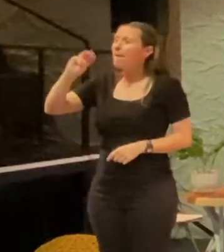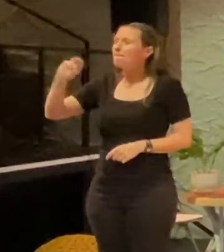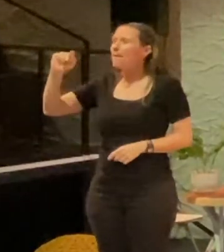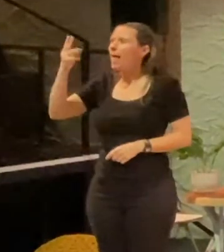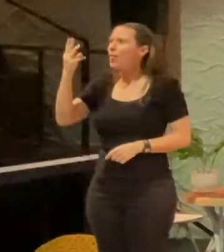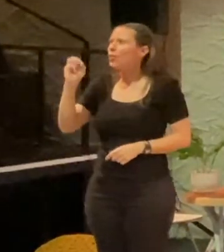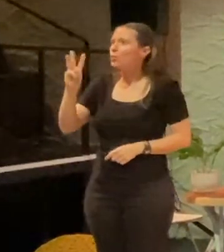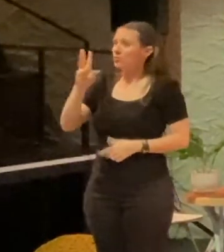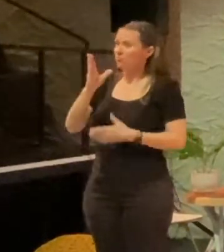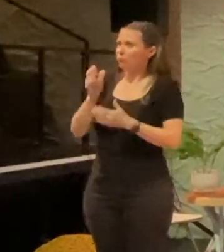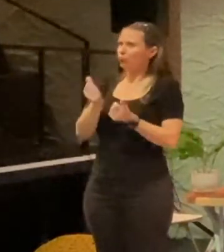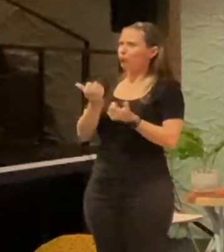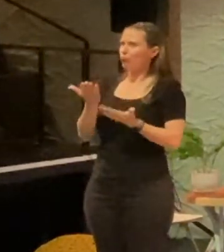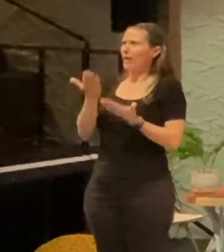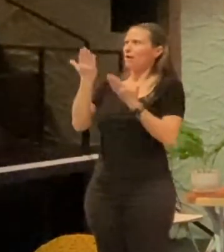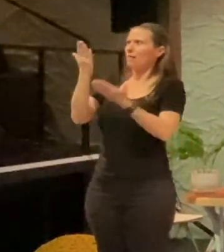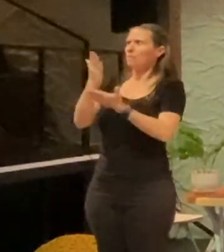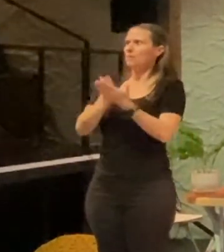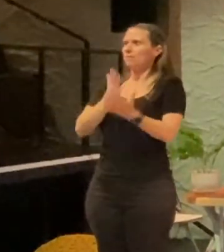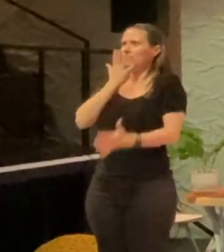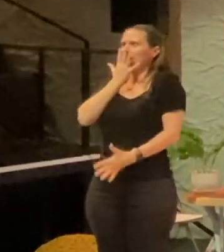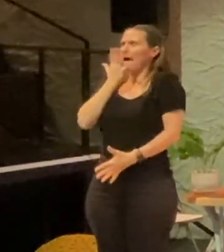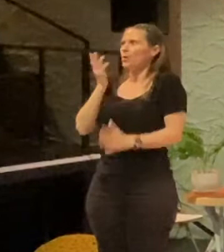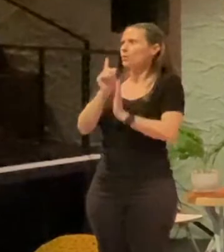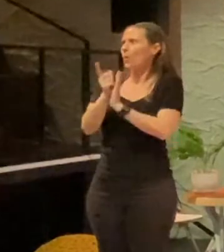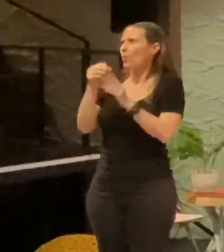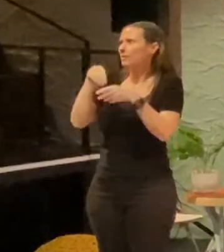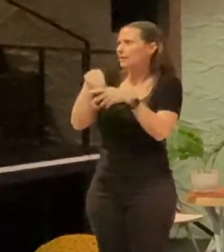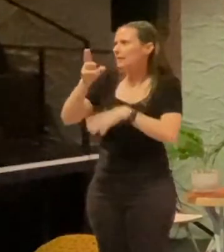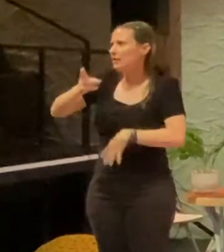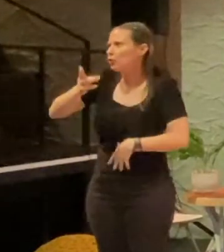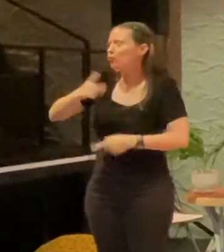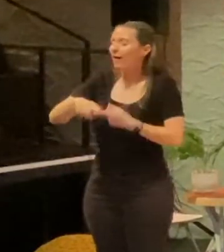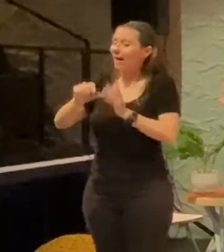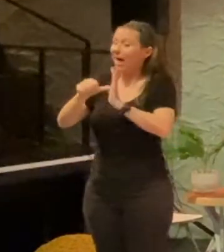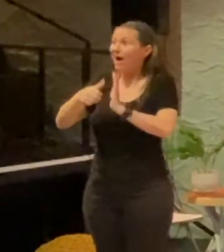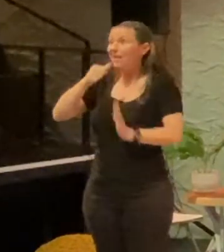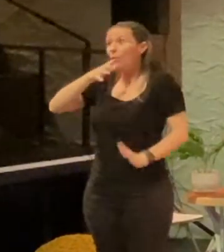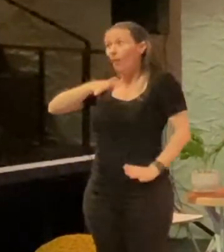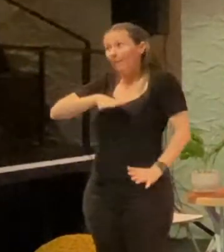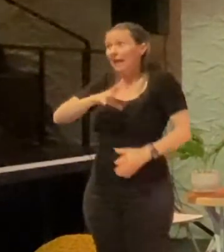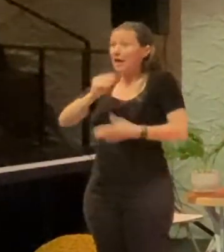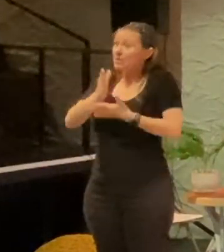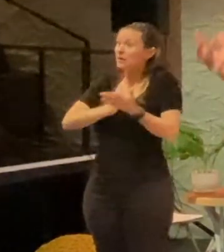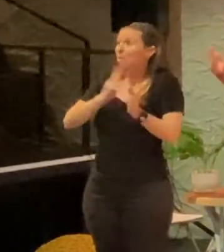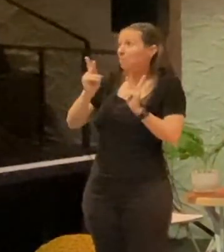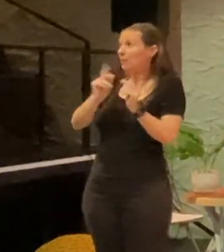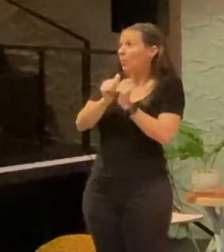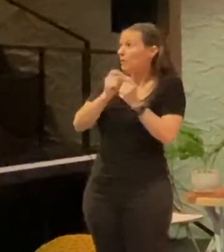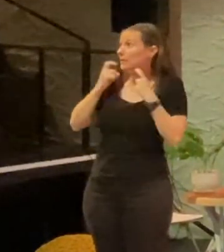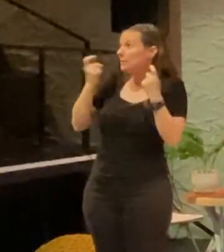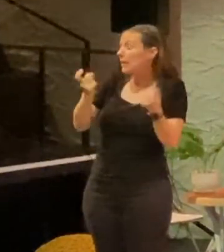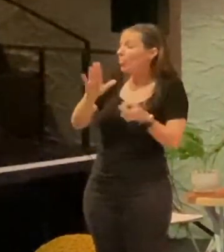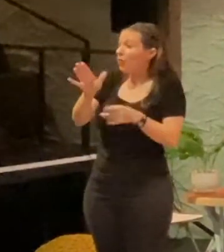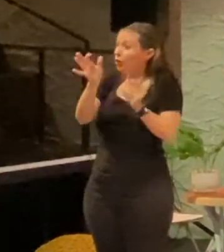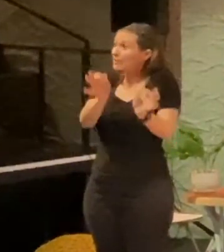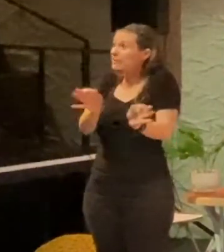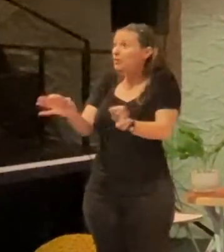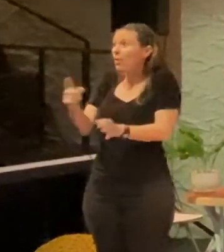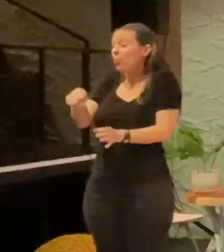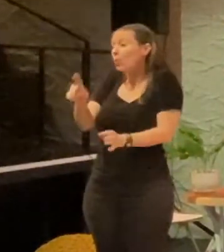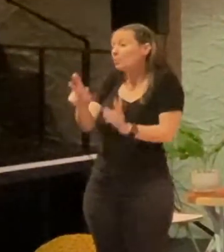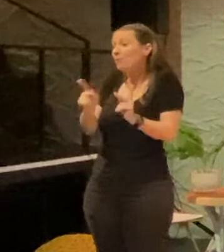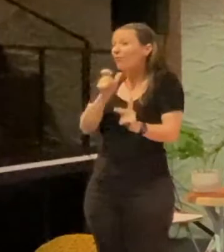most scandalous moments in Israel's history and highlighting these women and these simple people and these decisions of these people who are